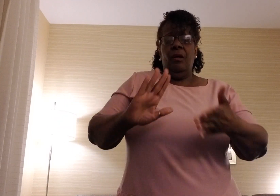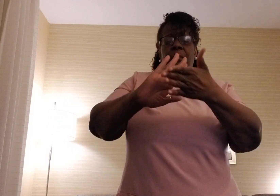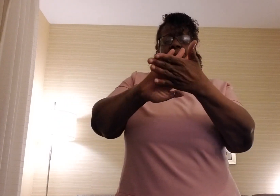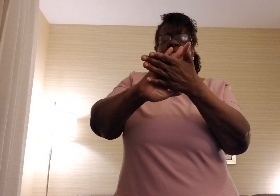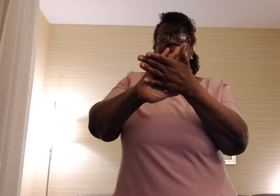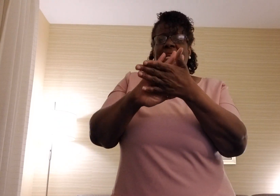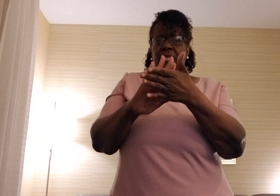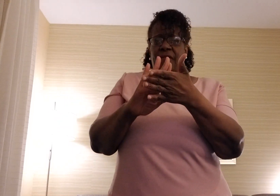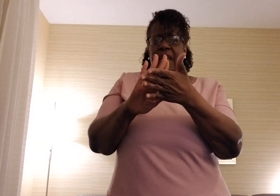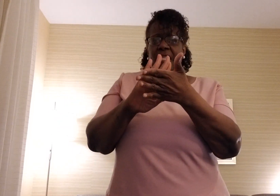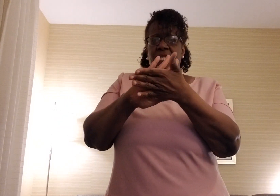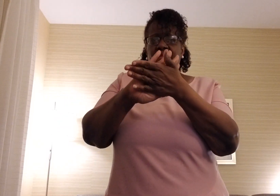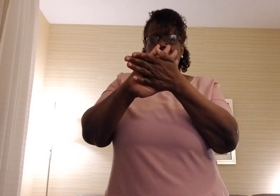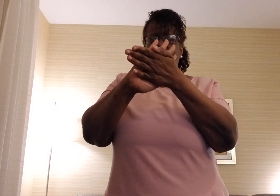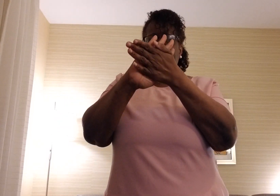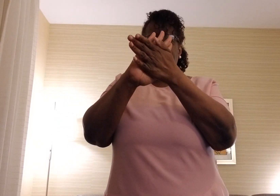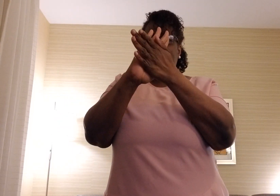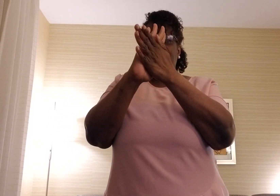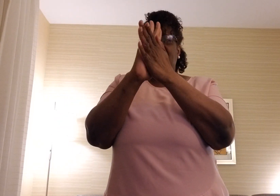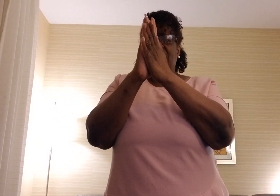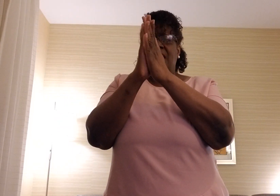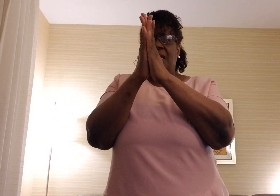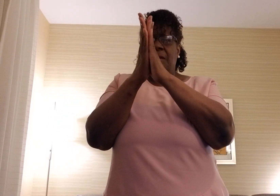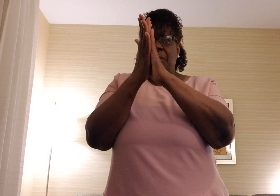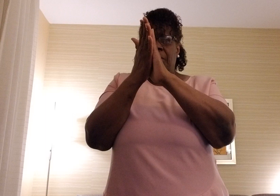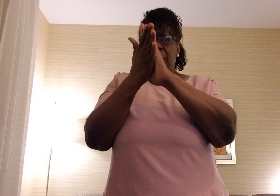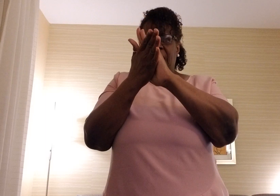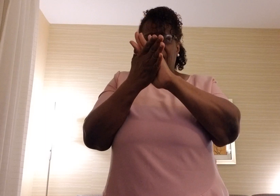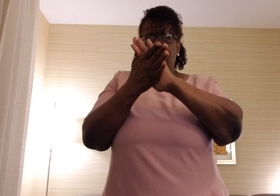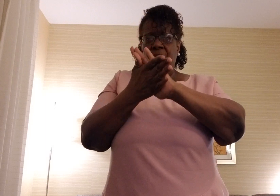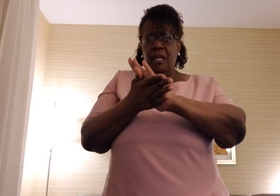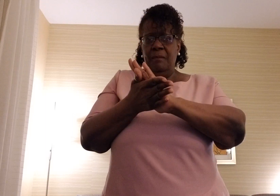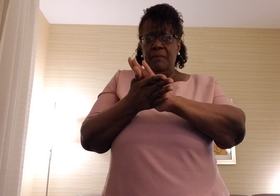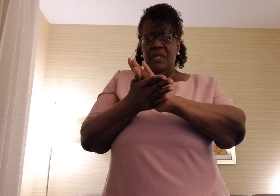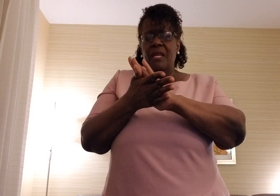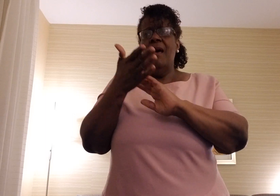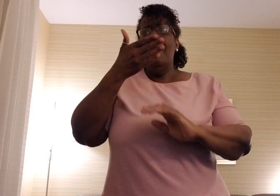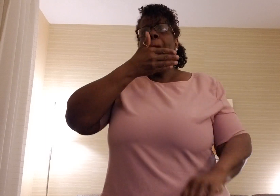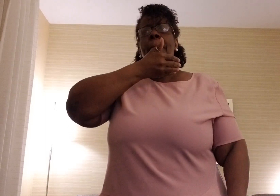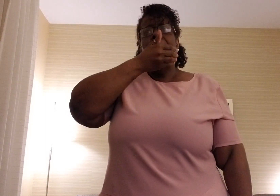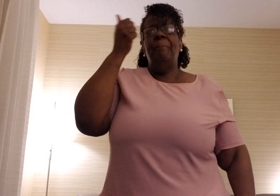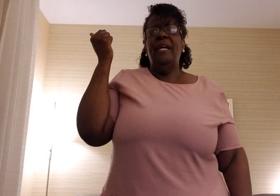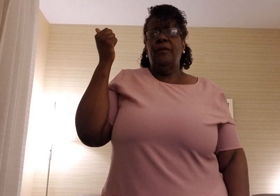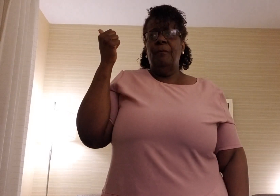I did that kind of fast, that it becomes better.